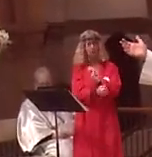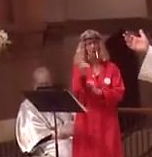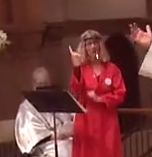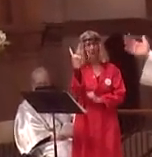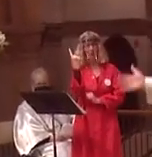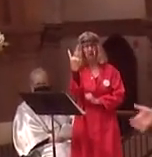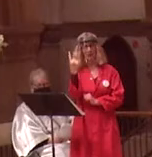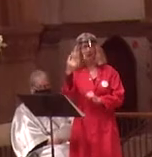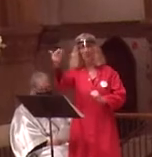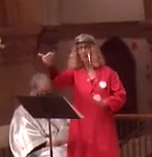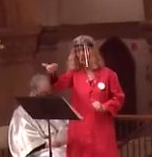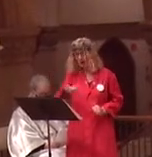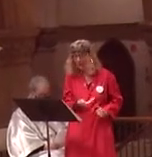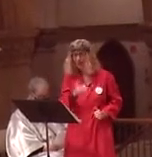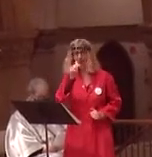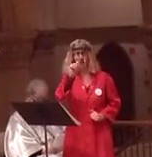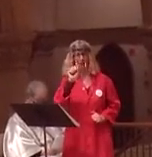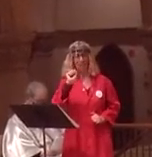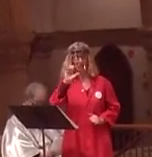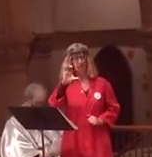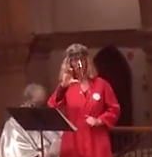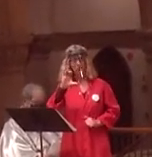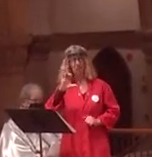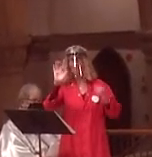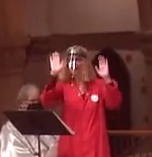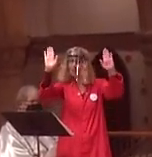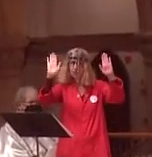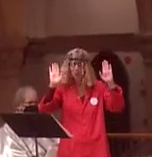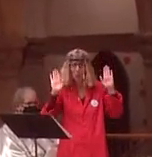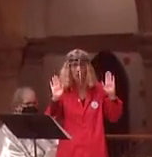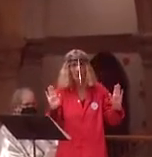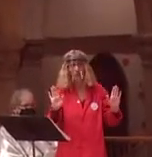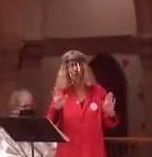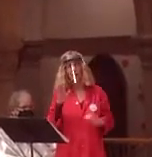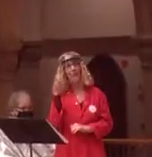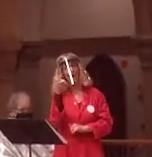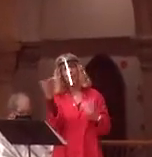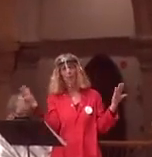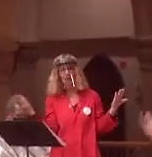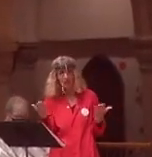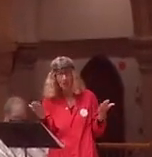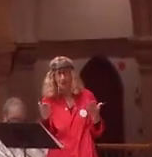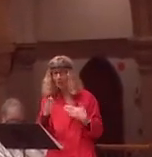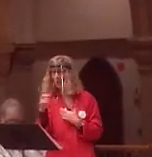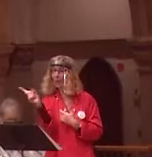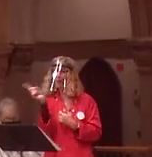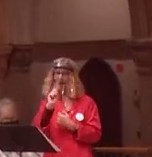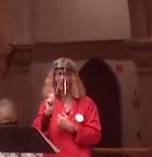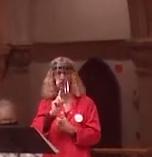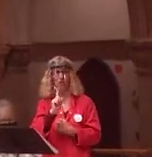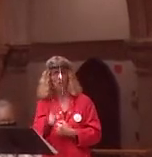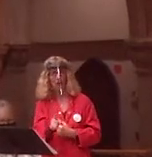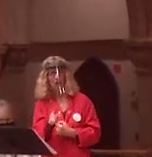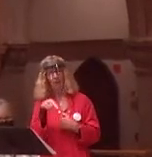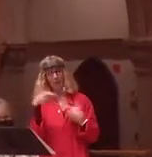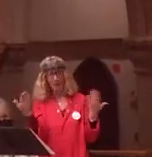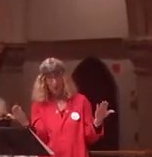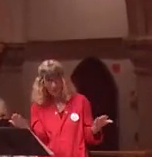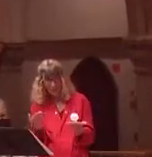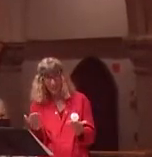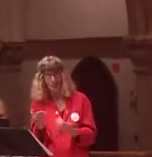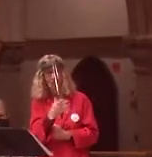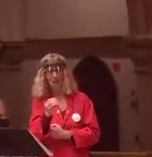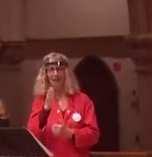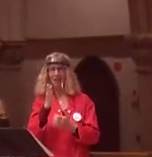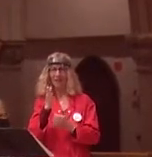everyone, welcome to All Saints Church. It is wonderful that you are here wherever you are, that you are here and part